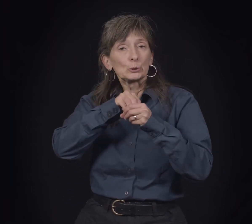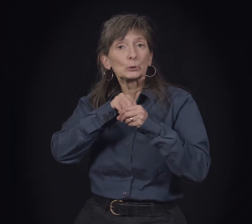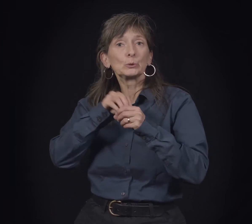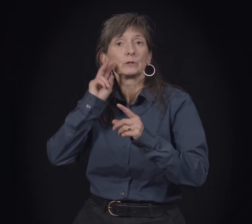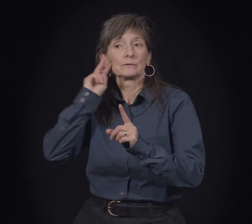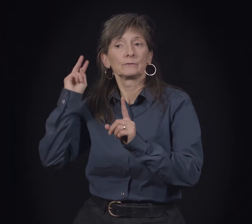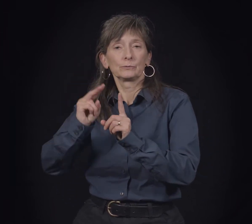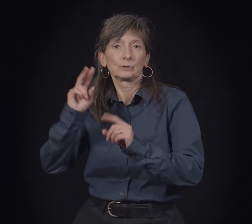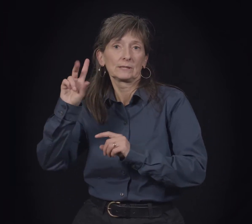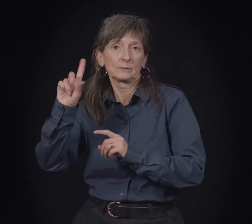transportation,